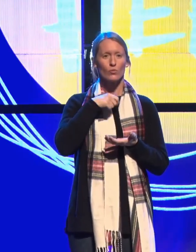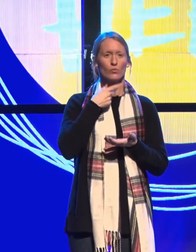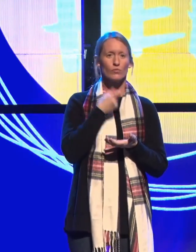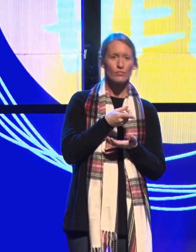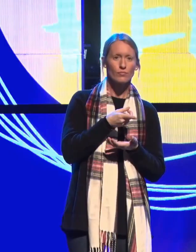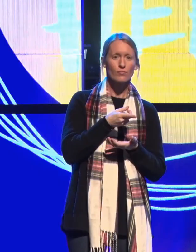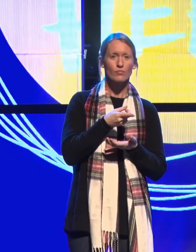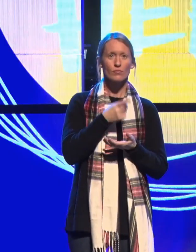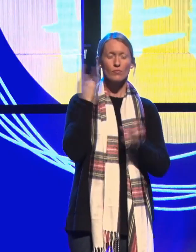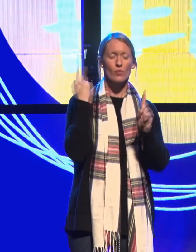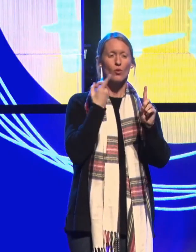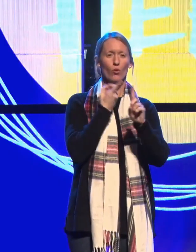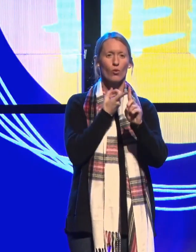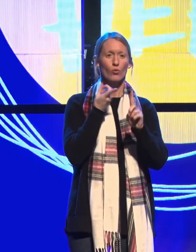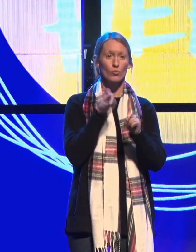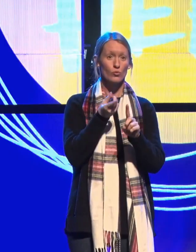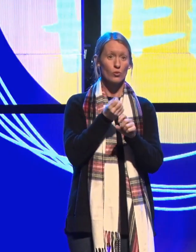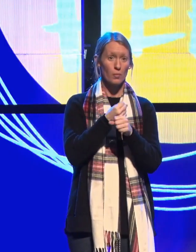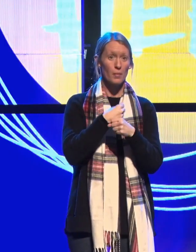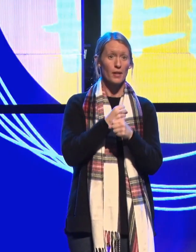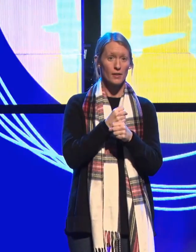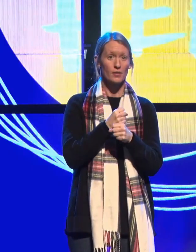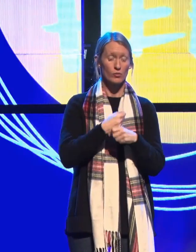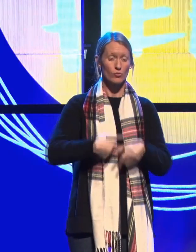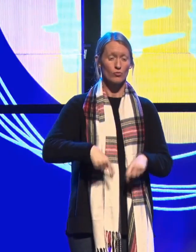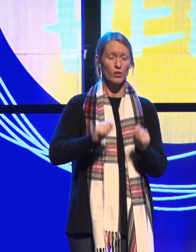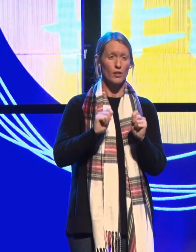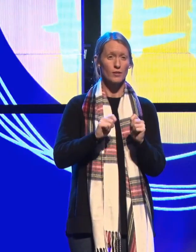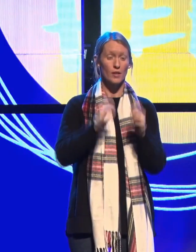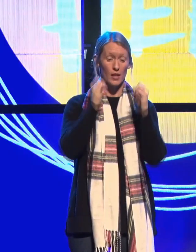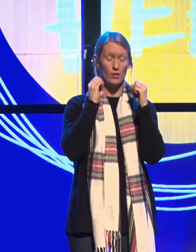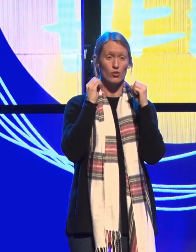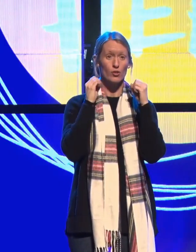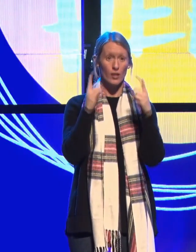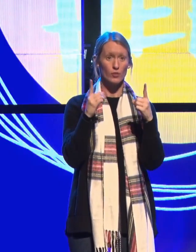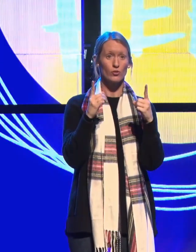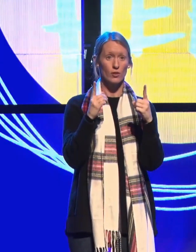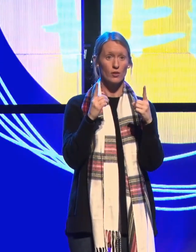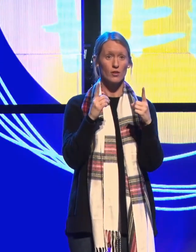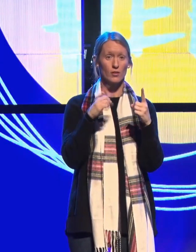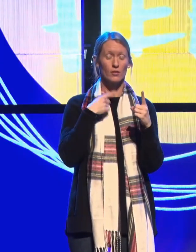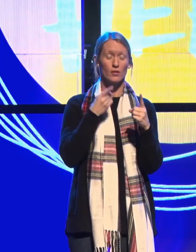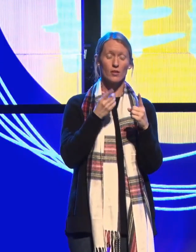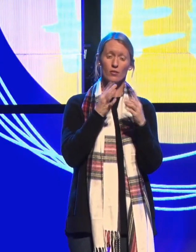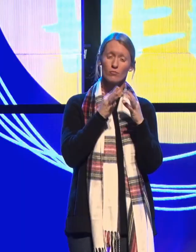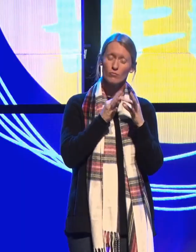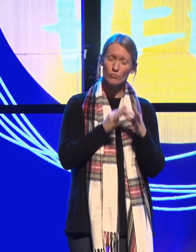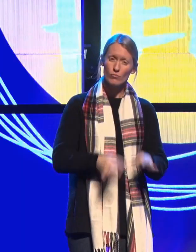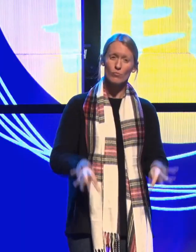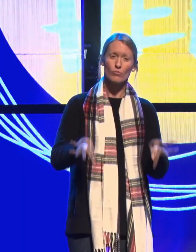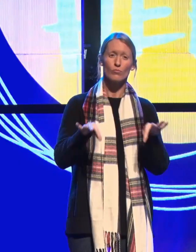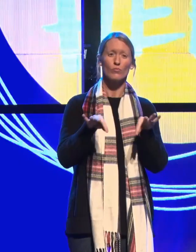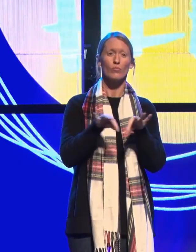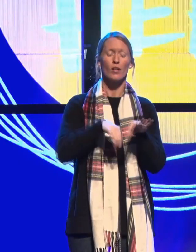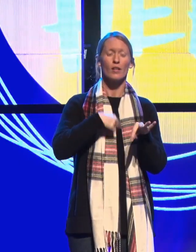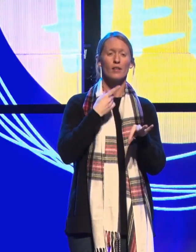goal you're trying to make. Education. We live in a world where education and information is so readily